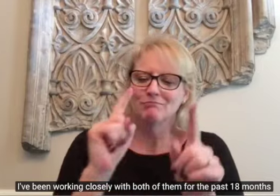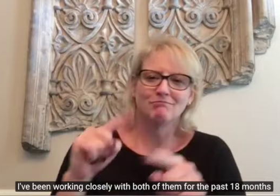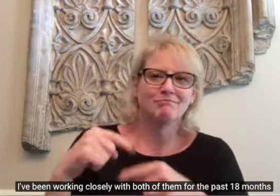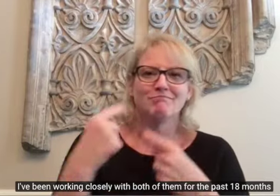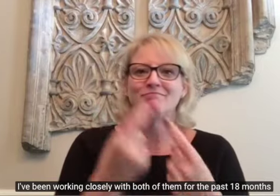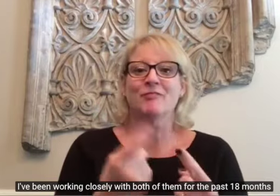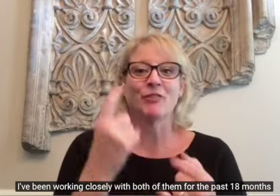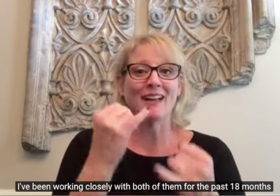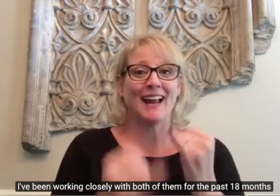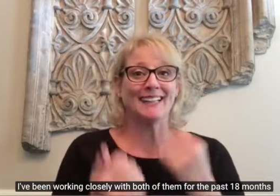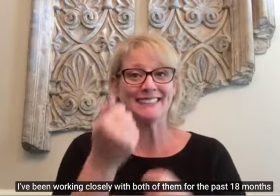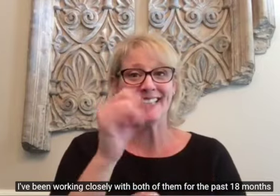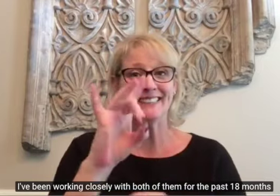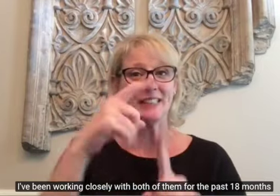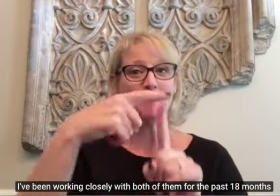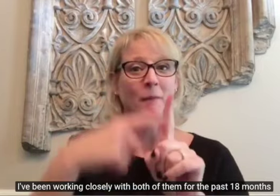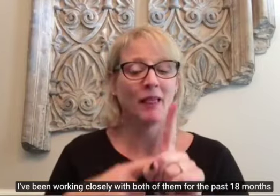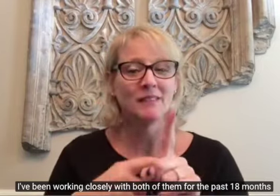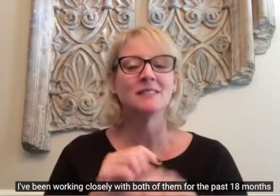them for the past 18 months,